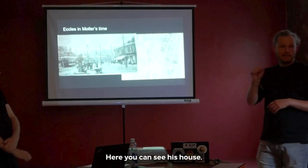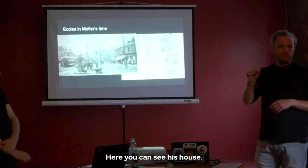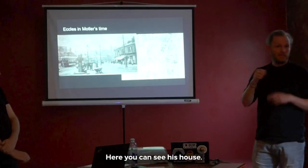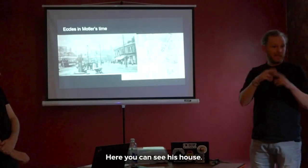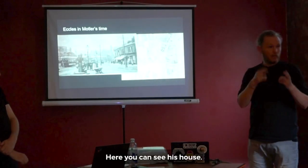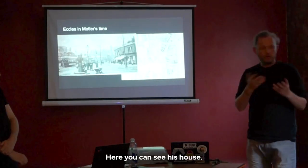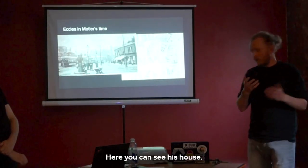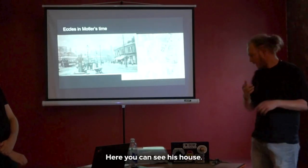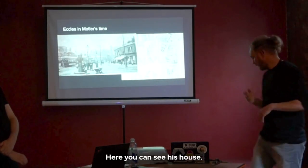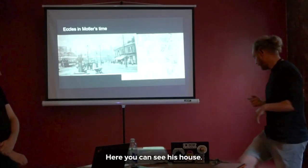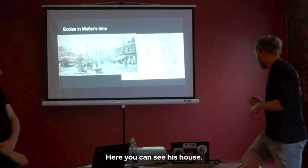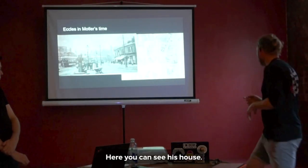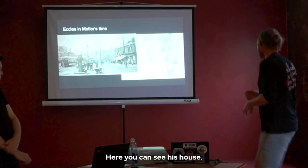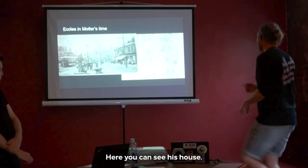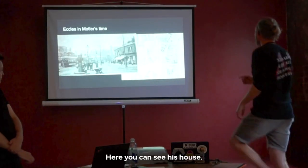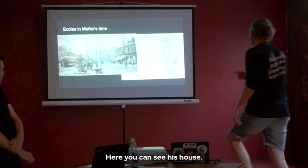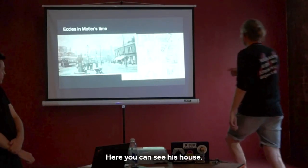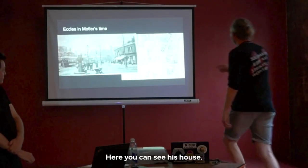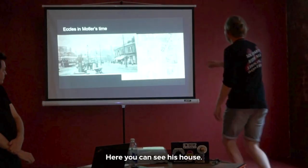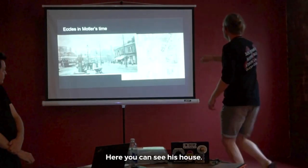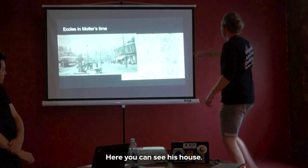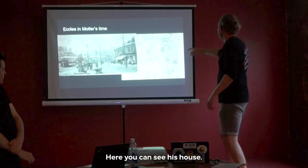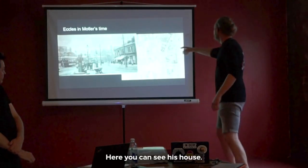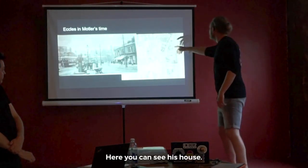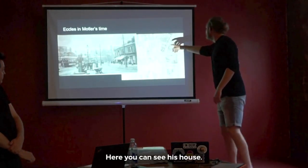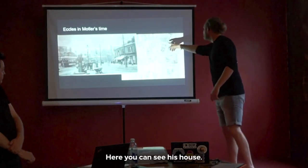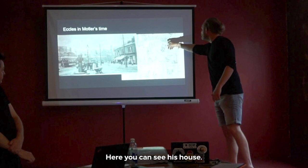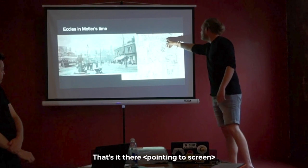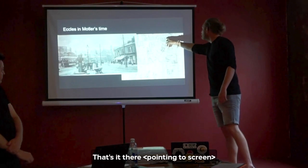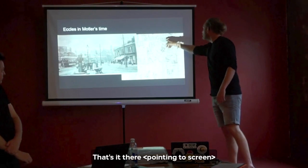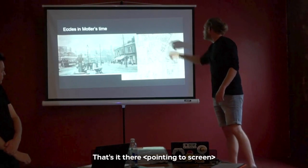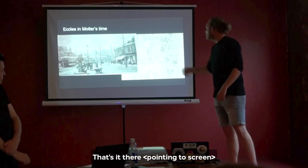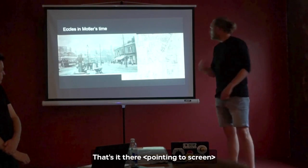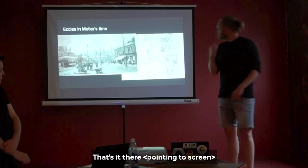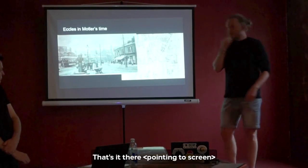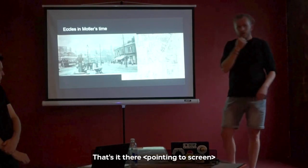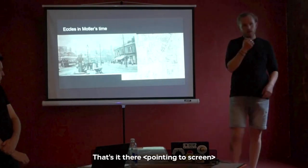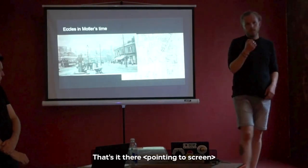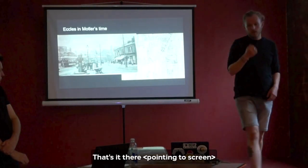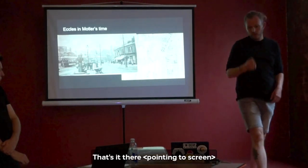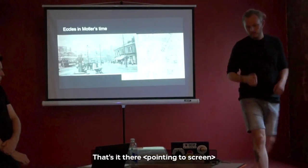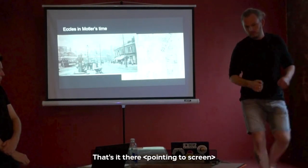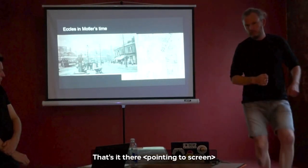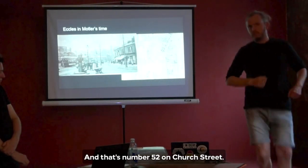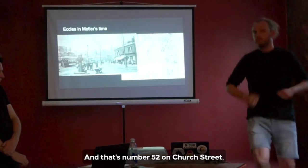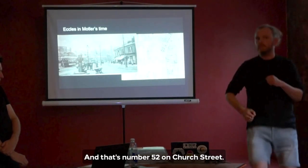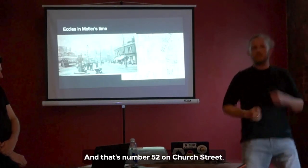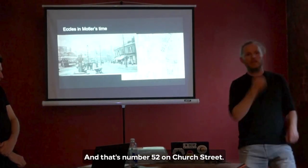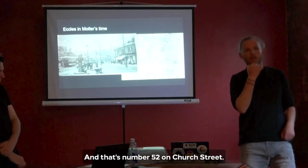So you can see here his house is just there, and